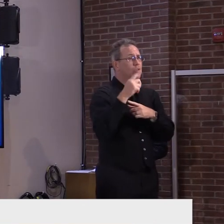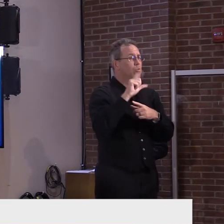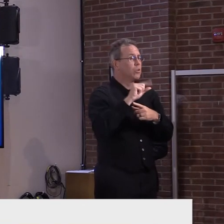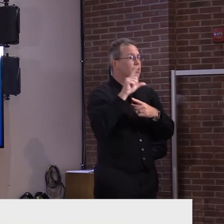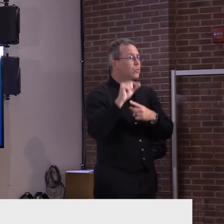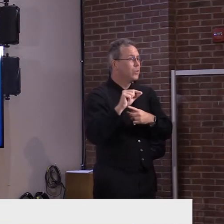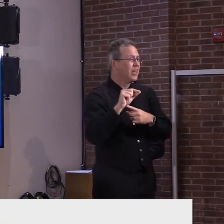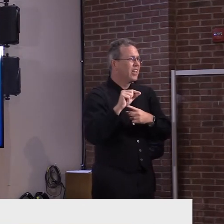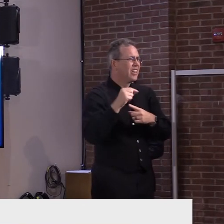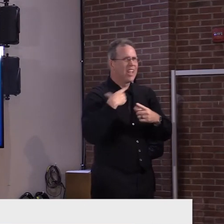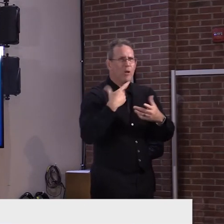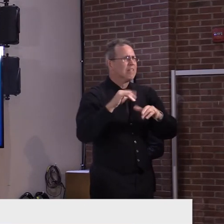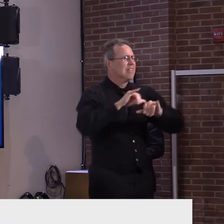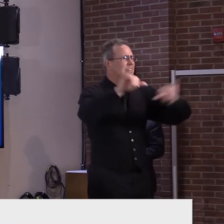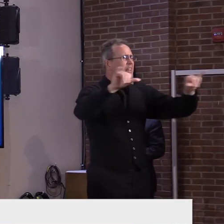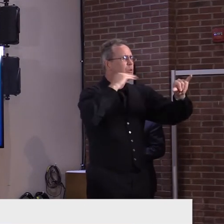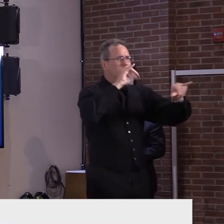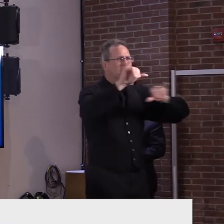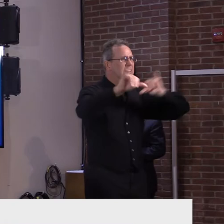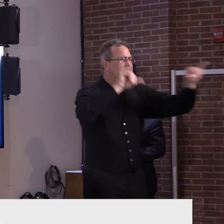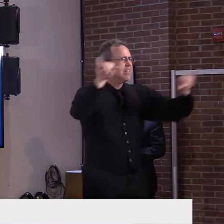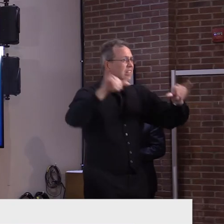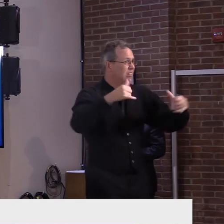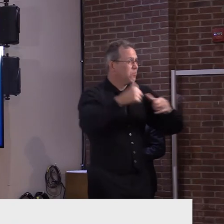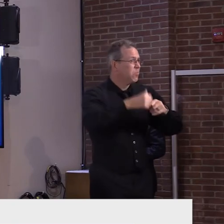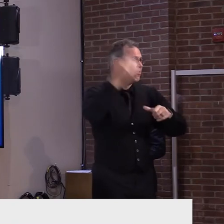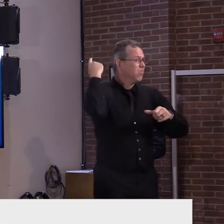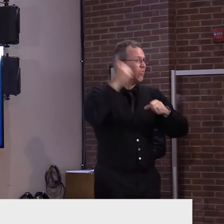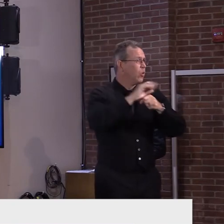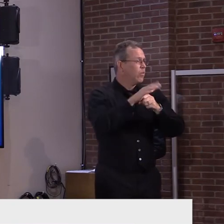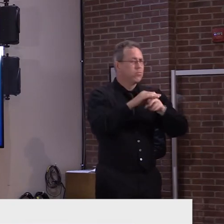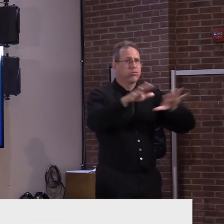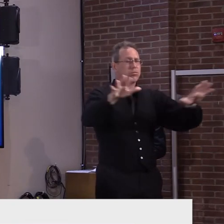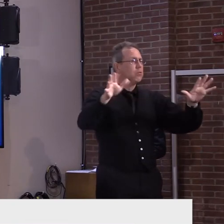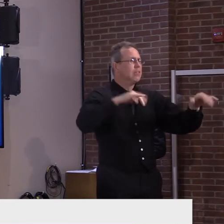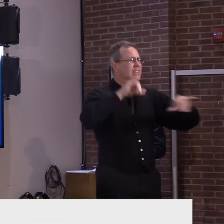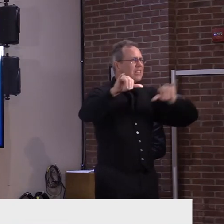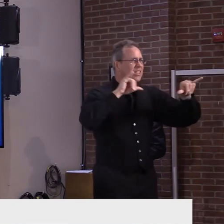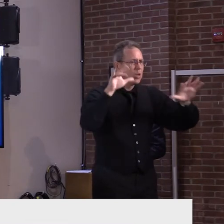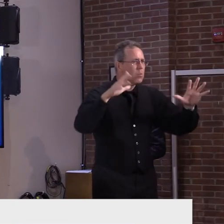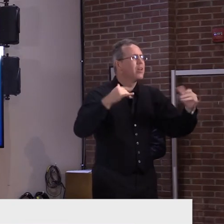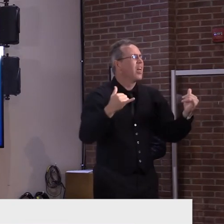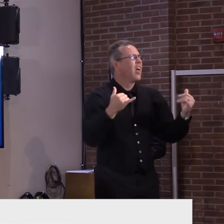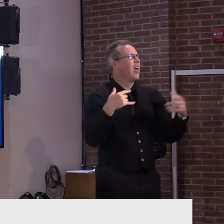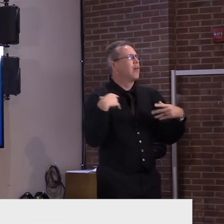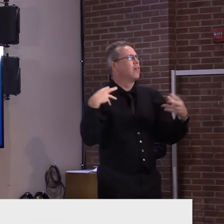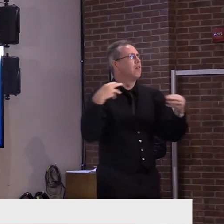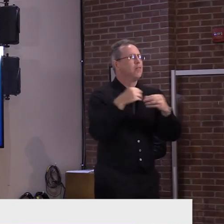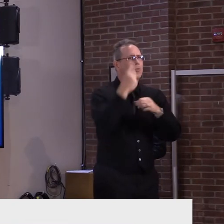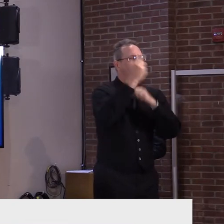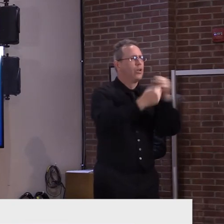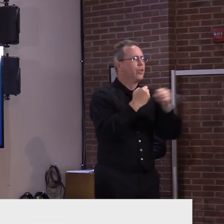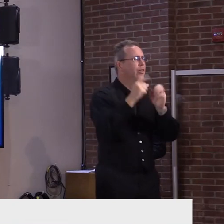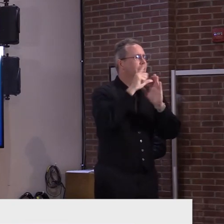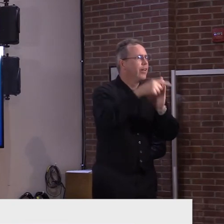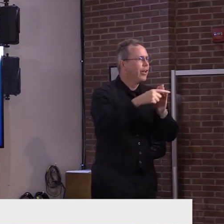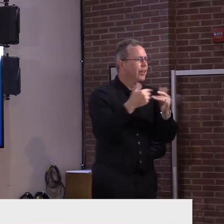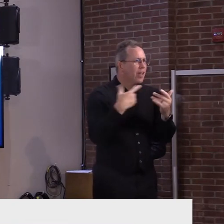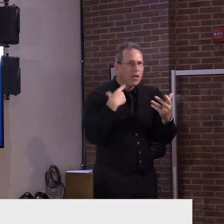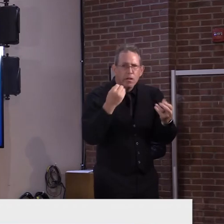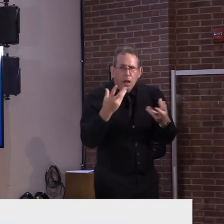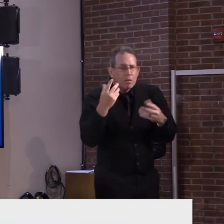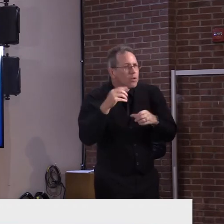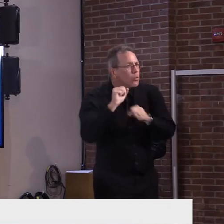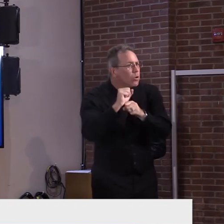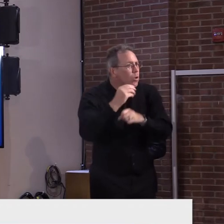basis, and we did not collect data around who was in and who was out, except on the